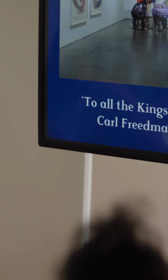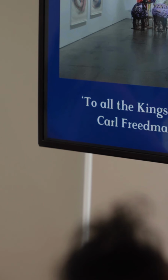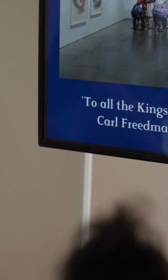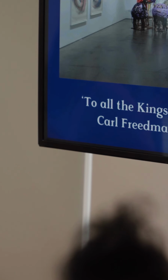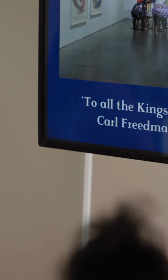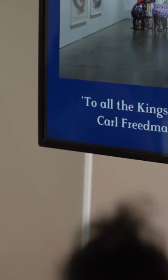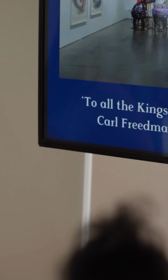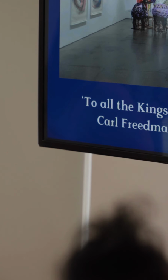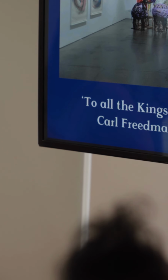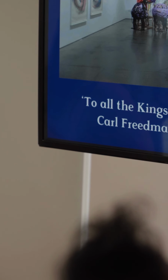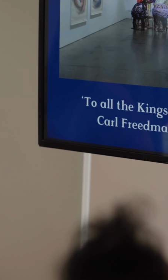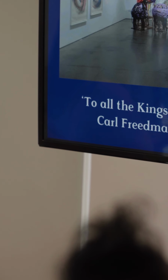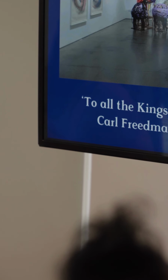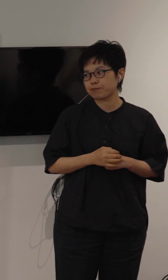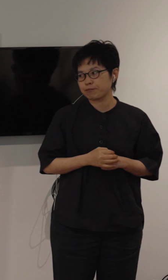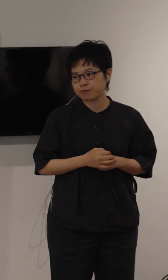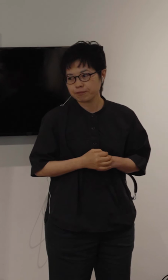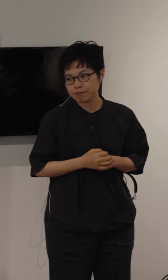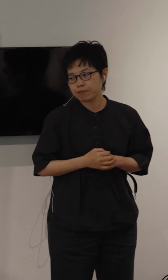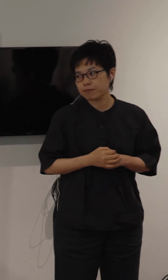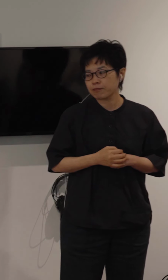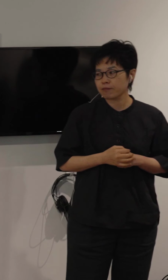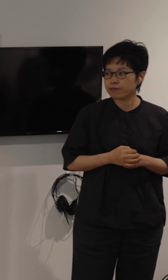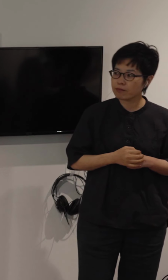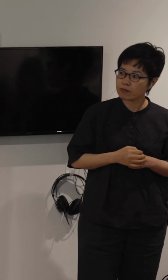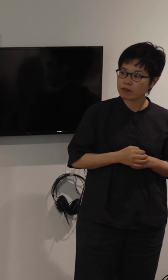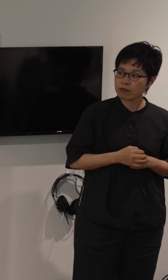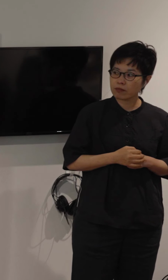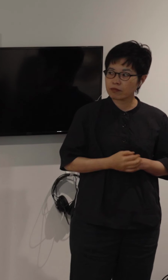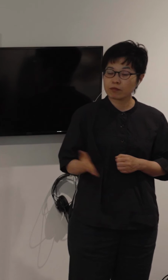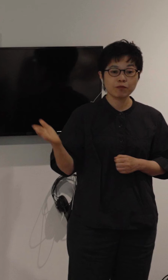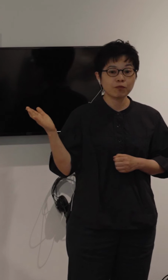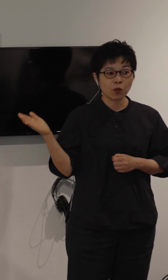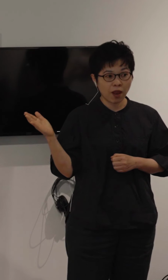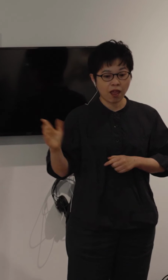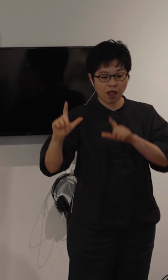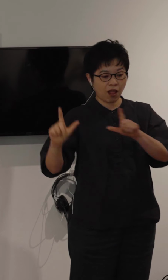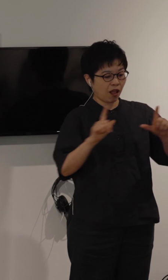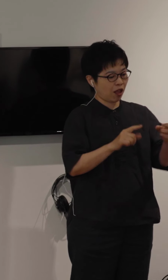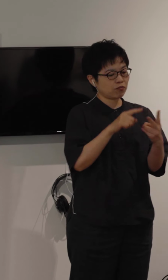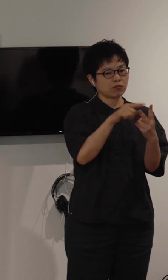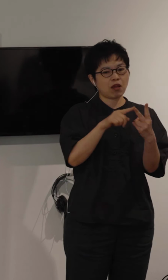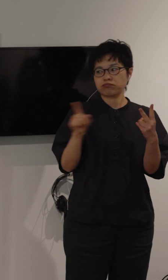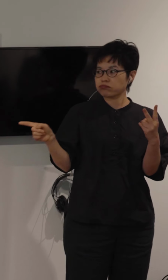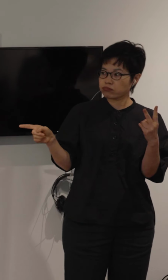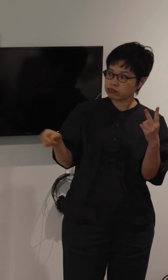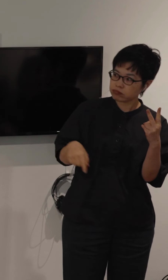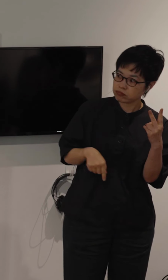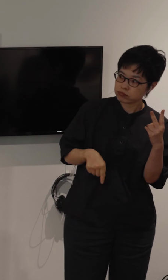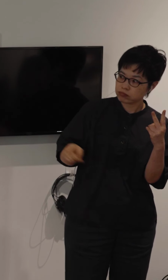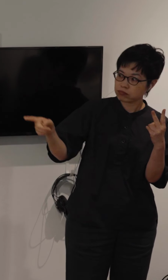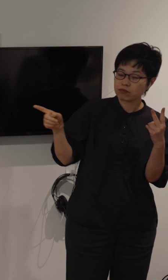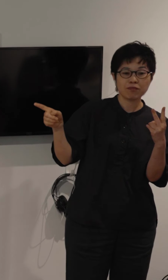they can stay true to who they are. So on these slides, you can see this is the kind of exhibition that